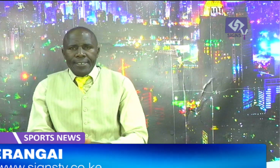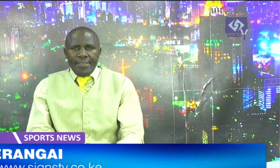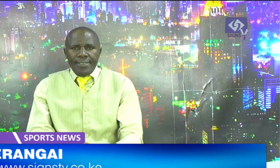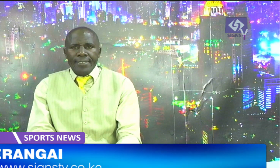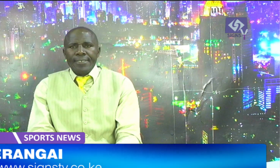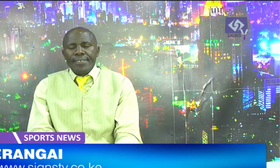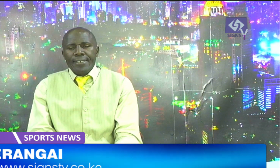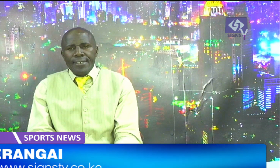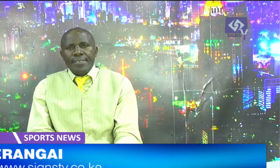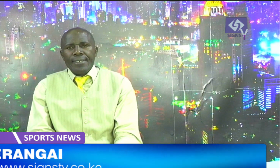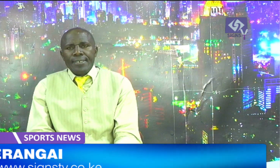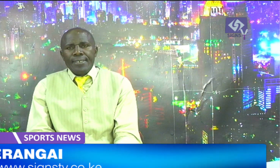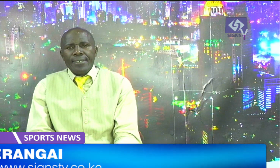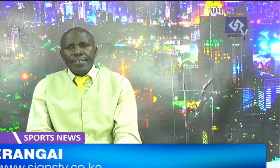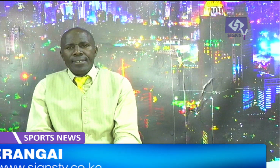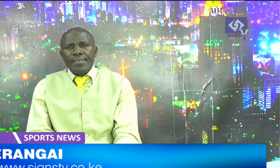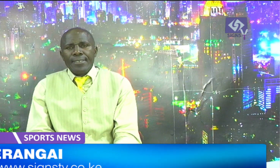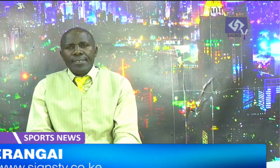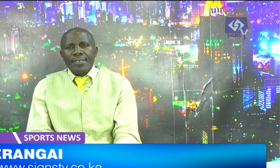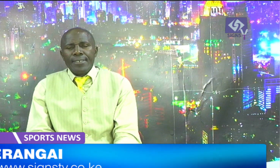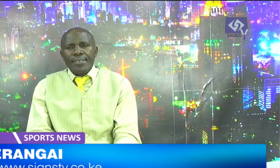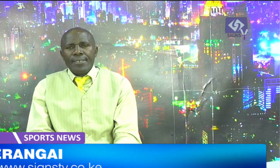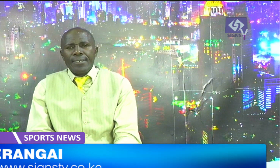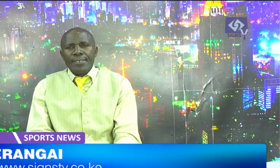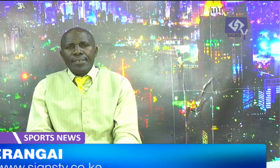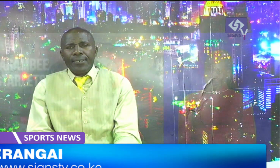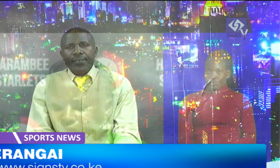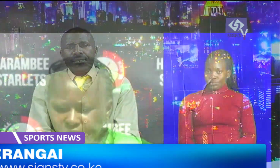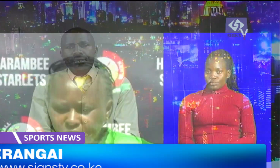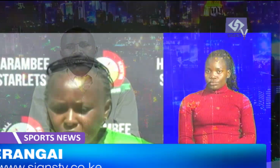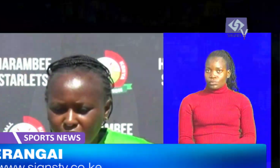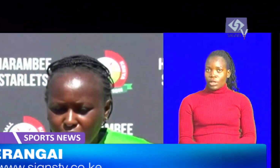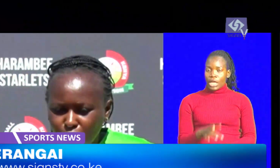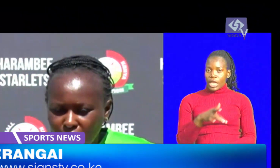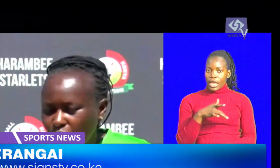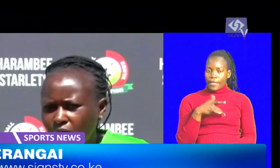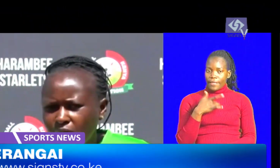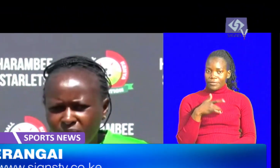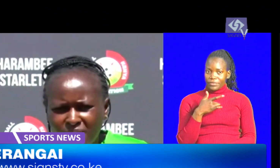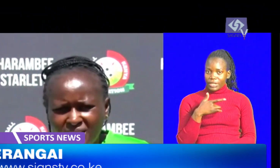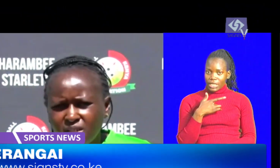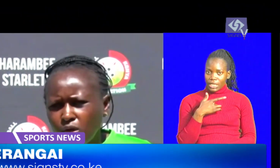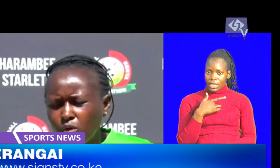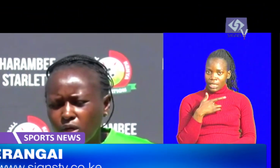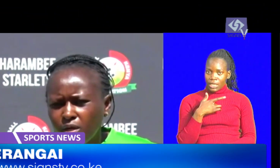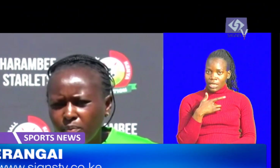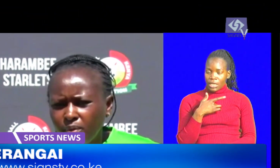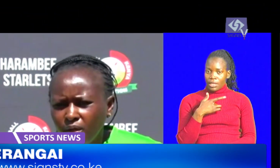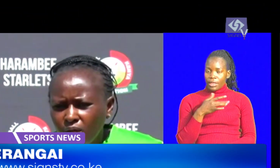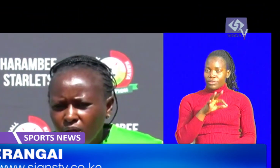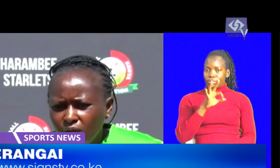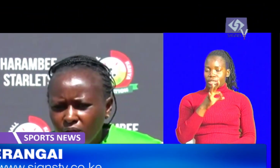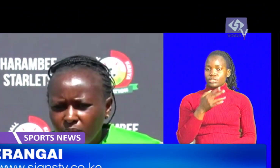to overturn, believes the team has what it takes. Feeling iko high kwa camp, spirits ziko high kwa camp.